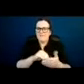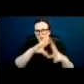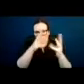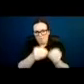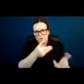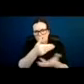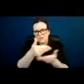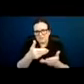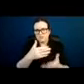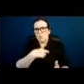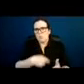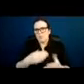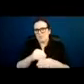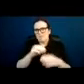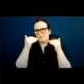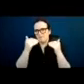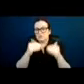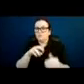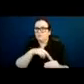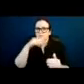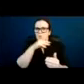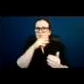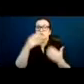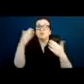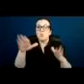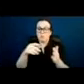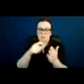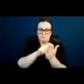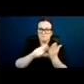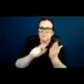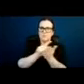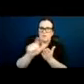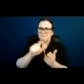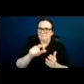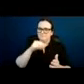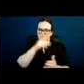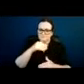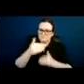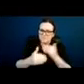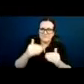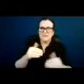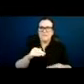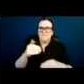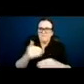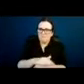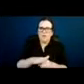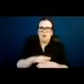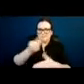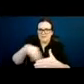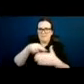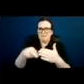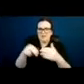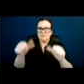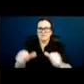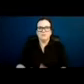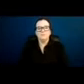just how critical Article 12 is in our country's step-by-step journey to full CRPD implementation. I wanted to